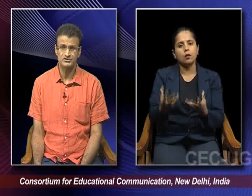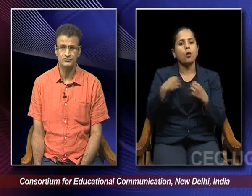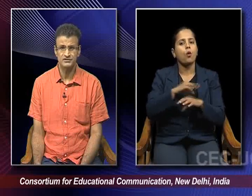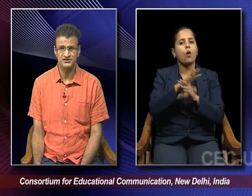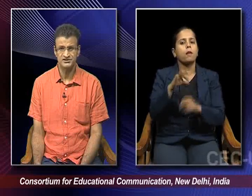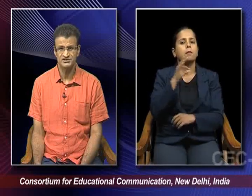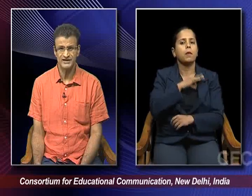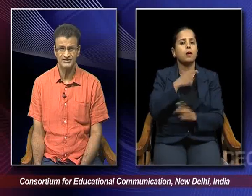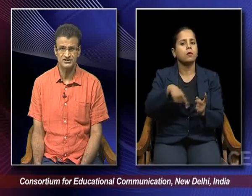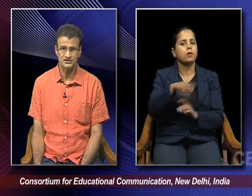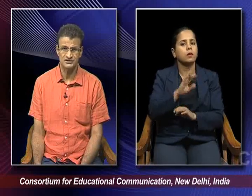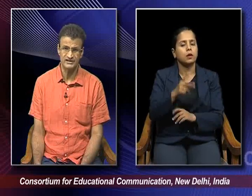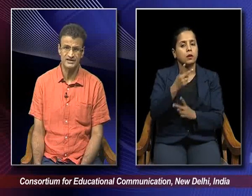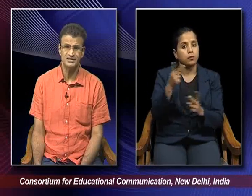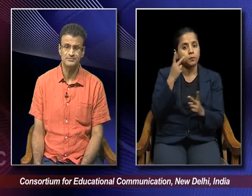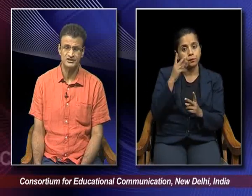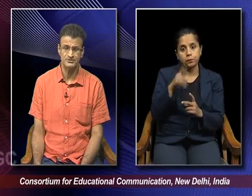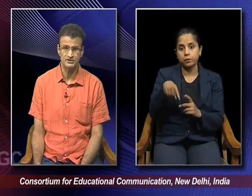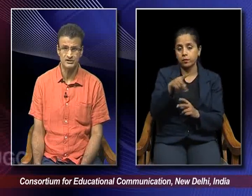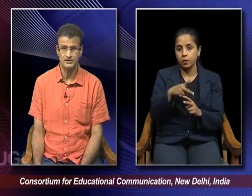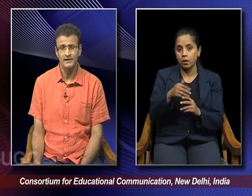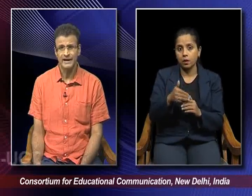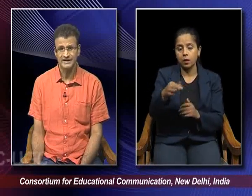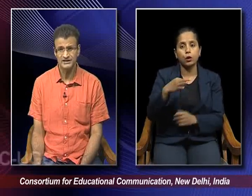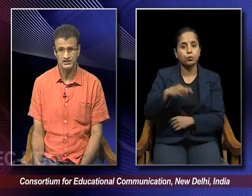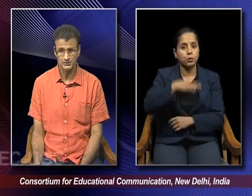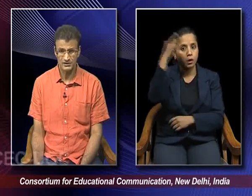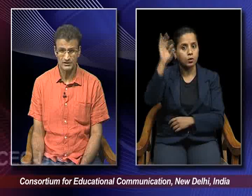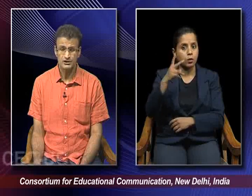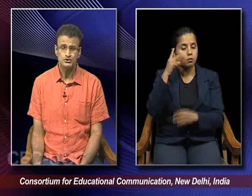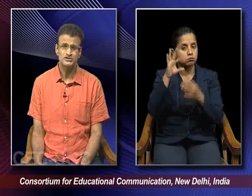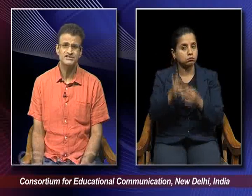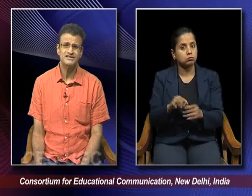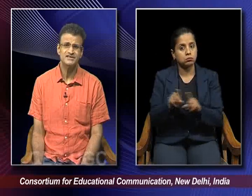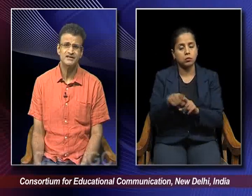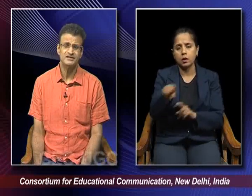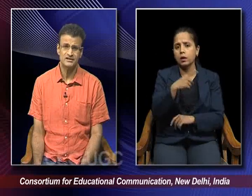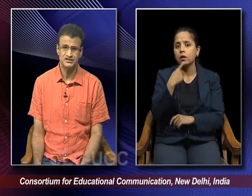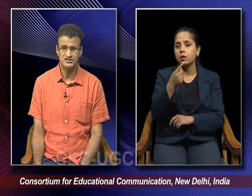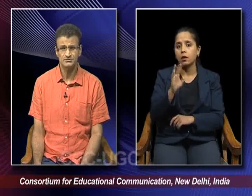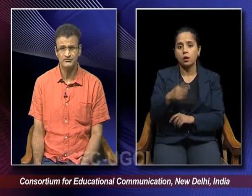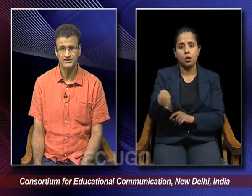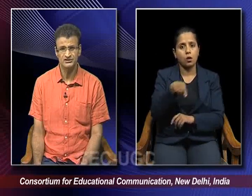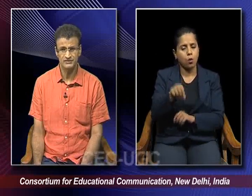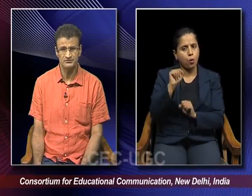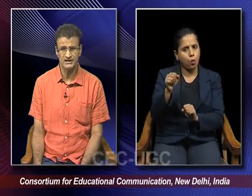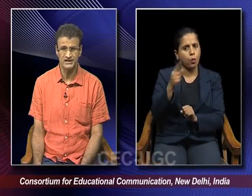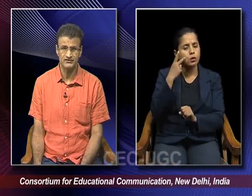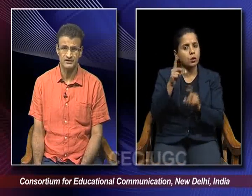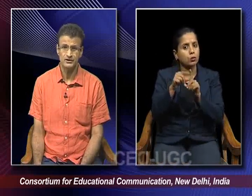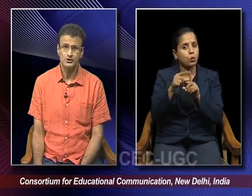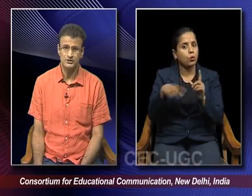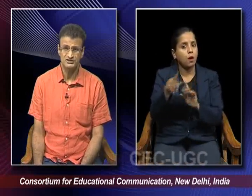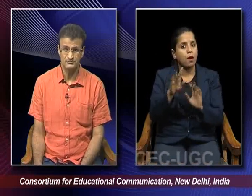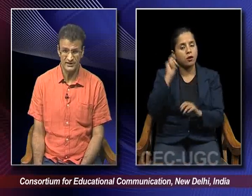benefits of the Western civilization and yet keep her spiritual heritage as well. So she says that in her scheme of things, films have